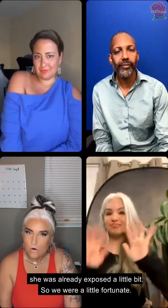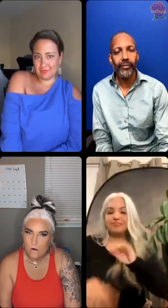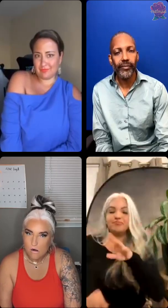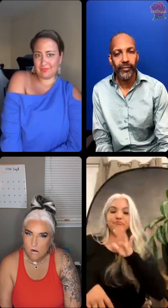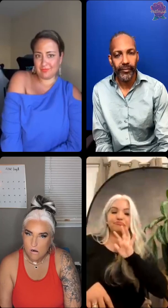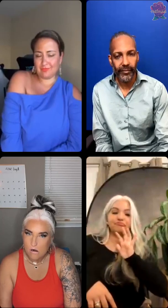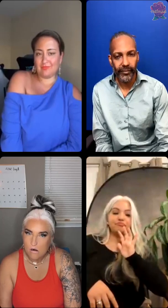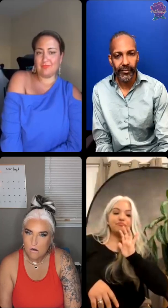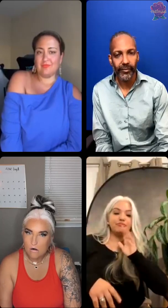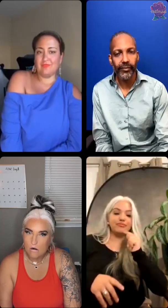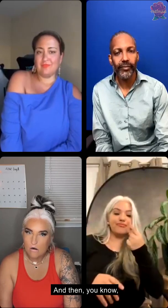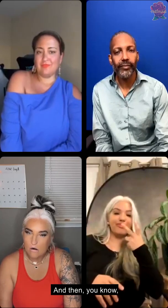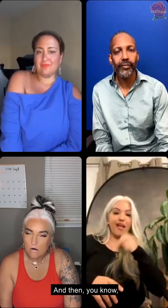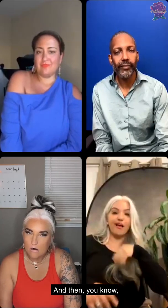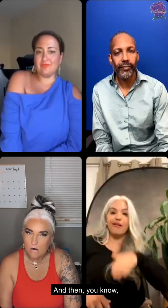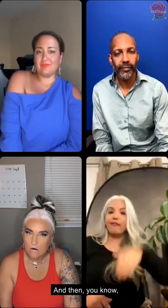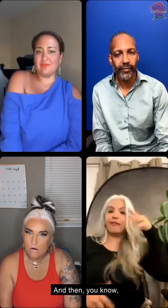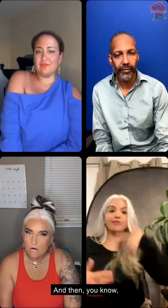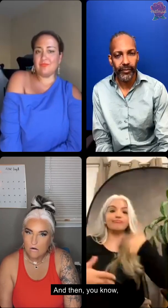fortunate.